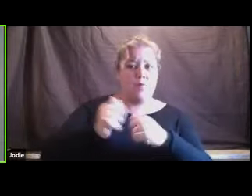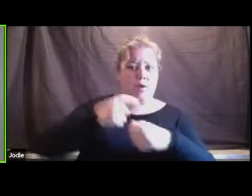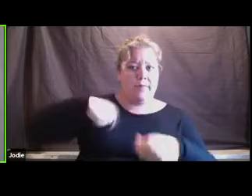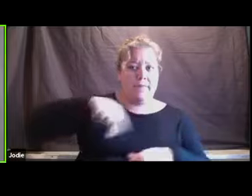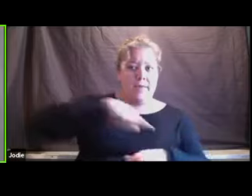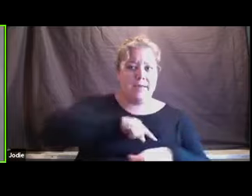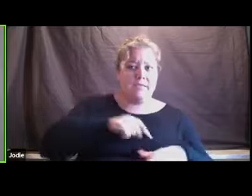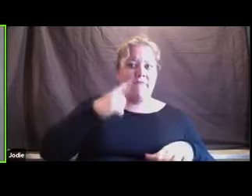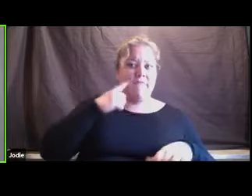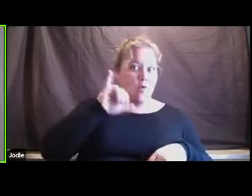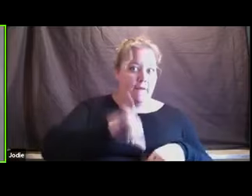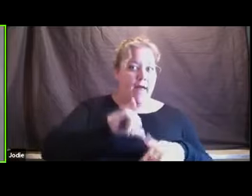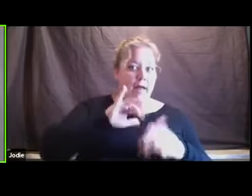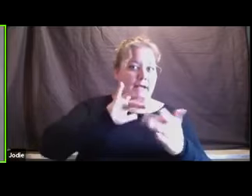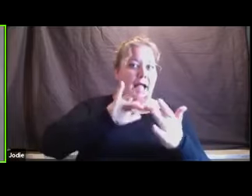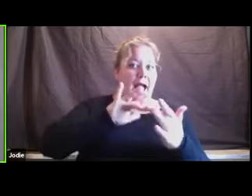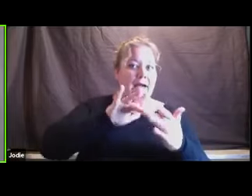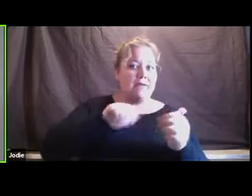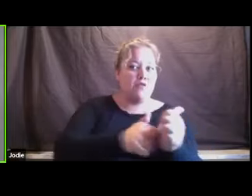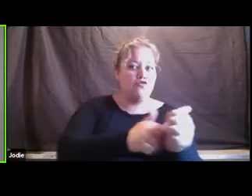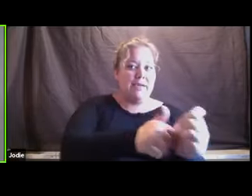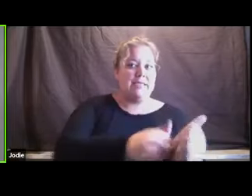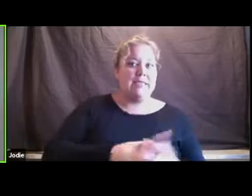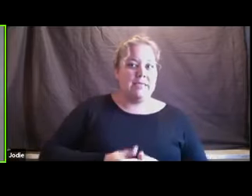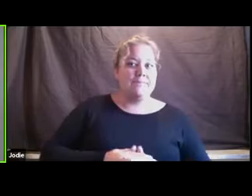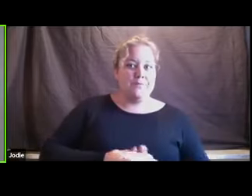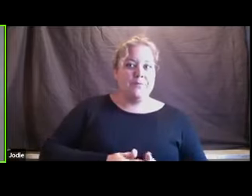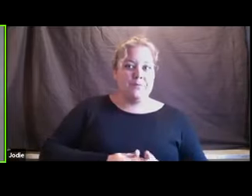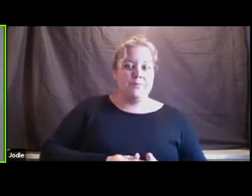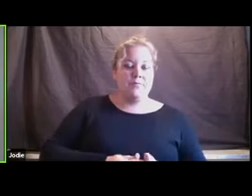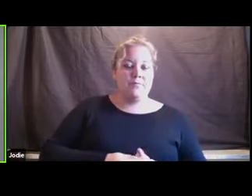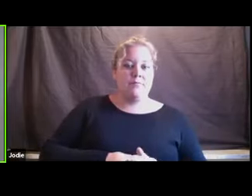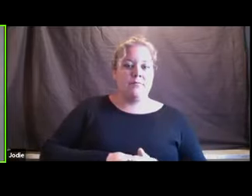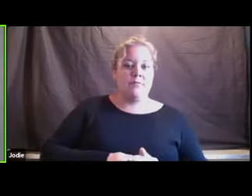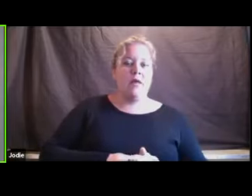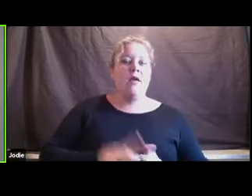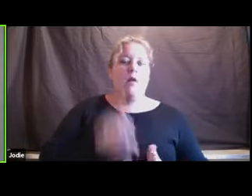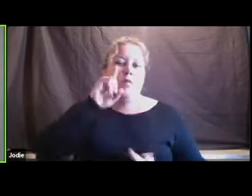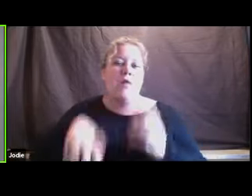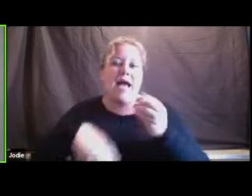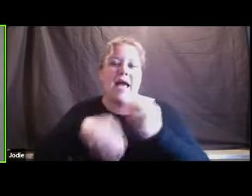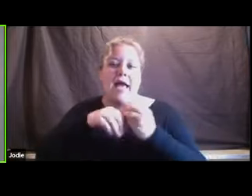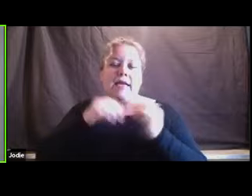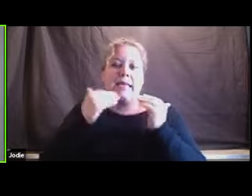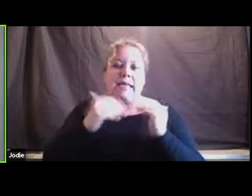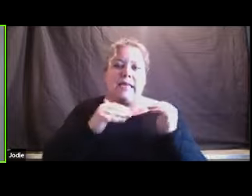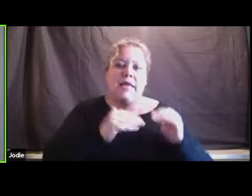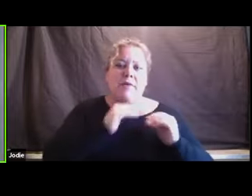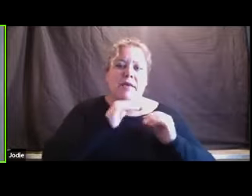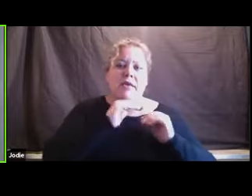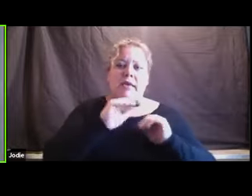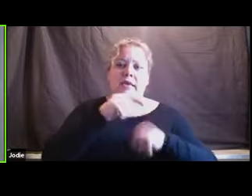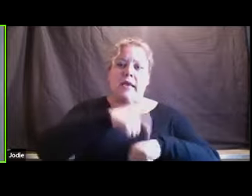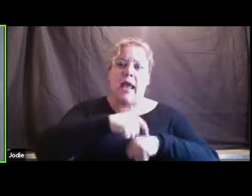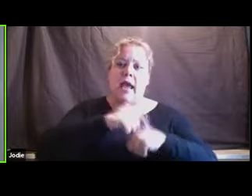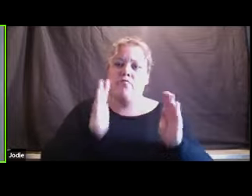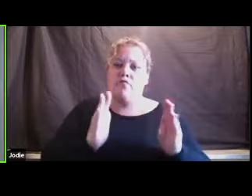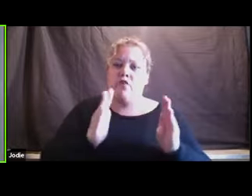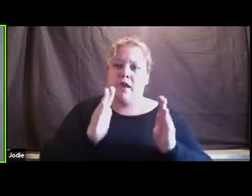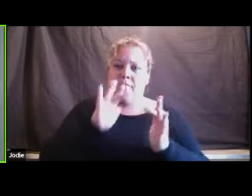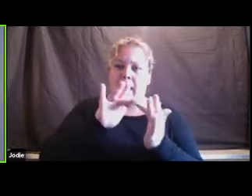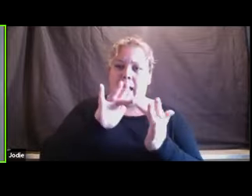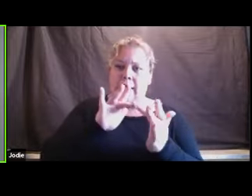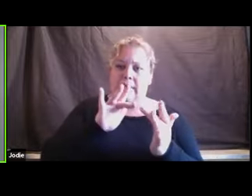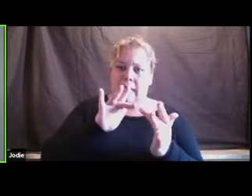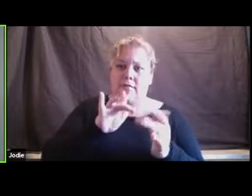contact tracing. And we will be adding limited term employees as well in the future to do contact tracing. So it